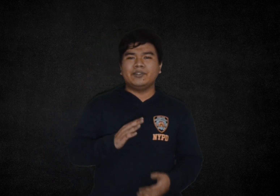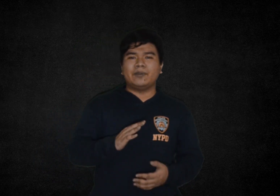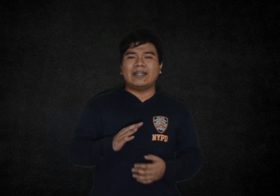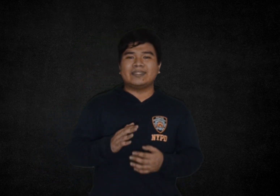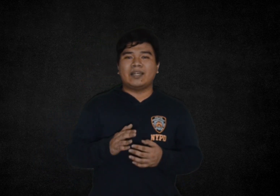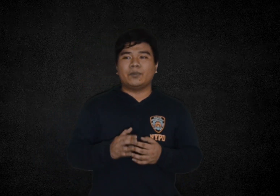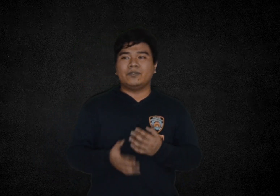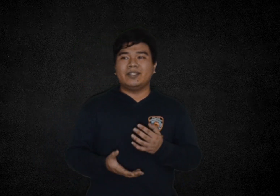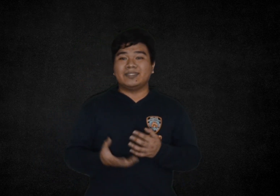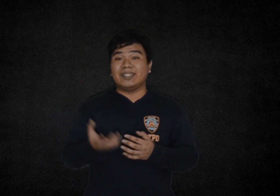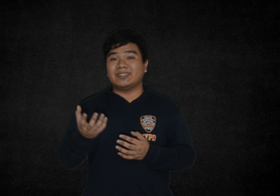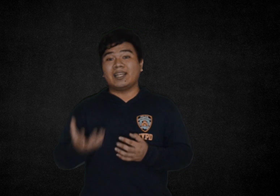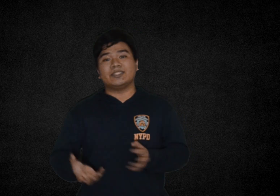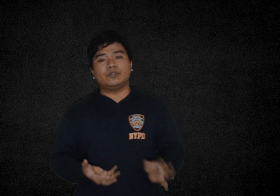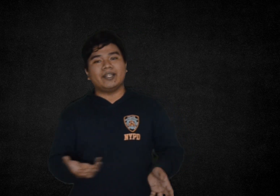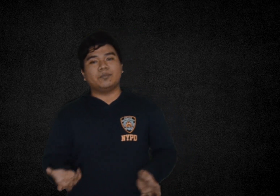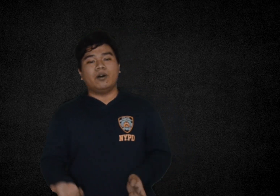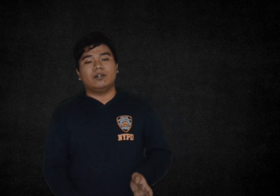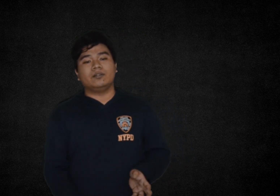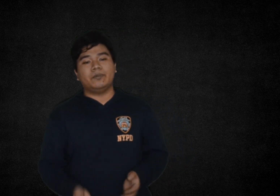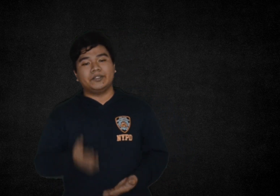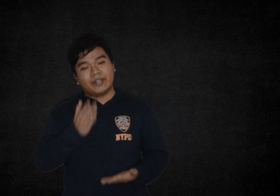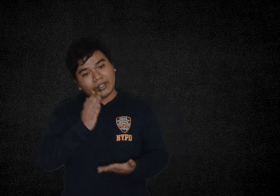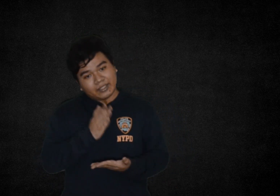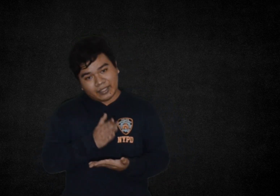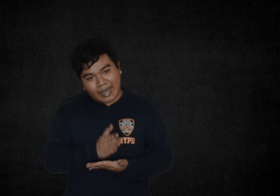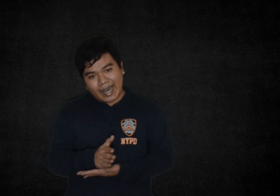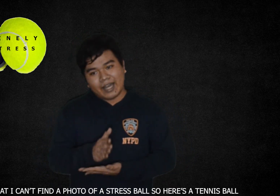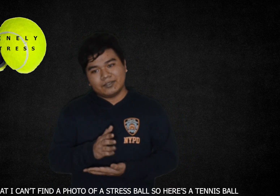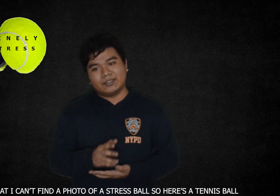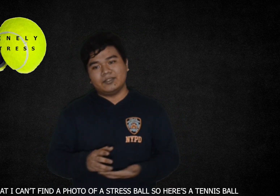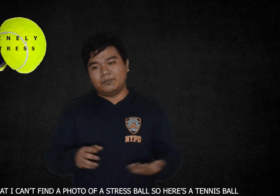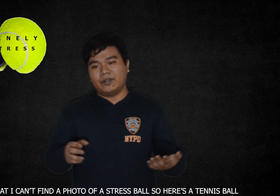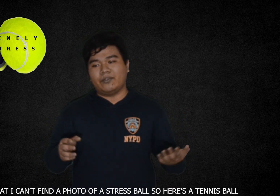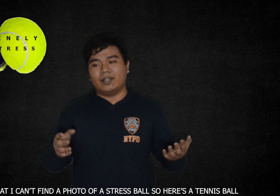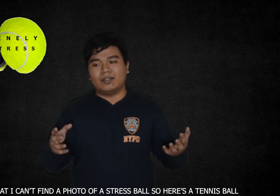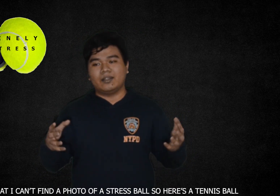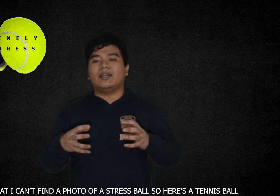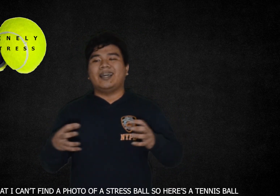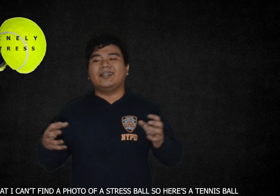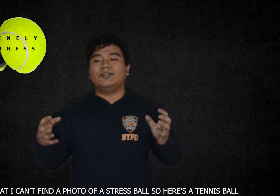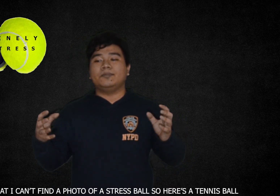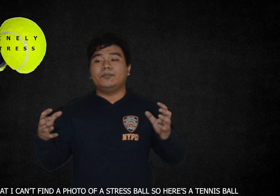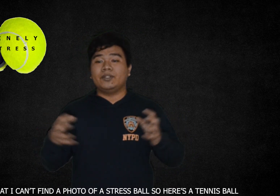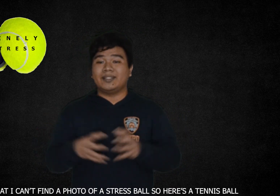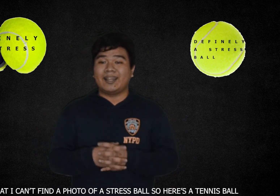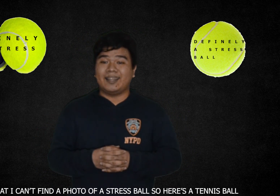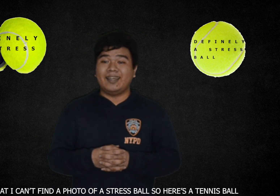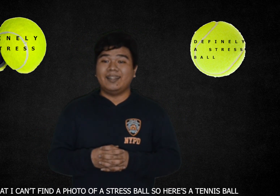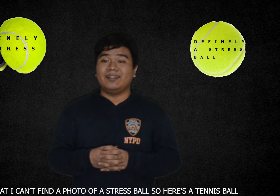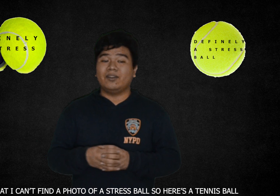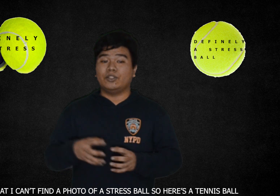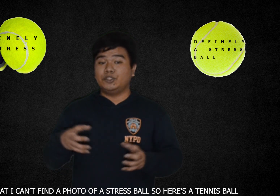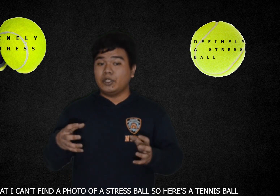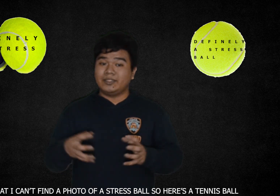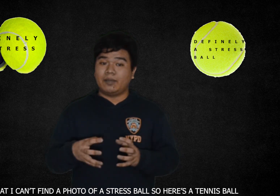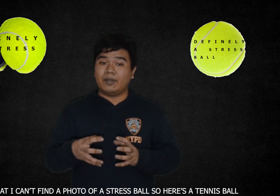great example of this is a stress ball. When you cut it in the halves imperfectly and you put it again or join them